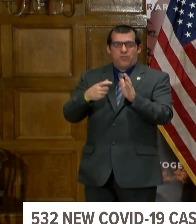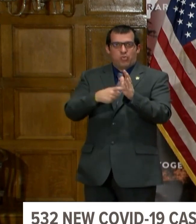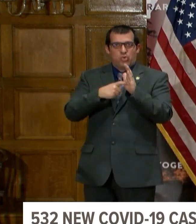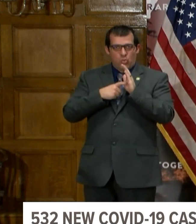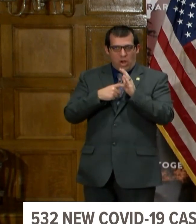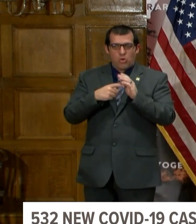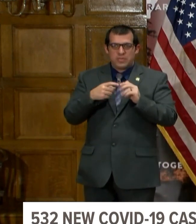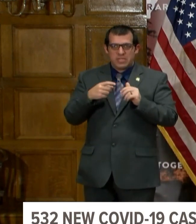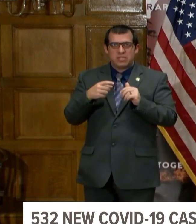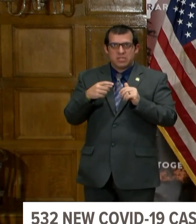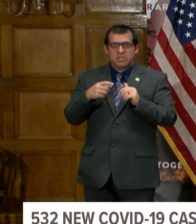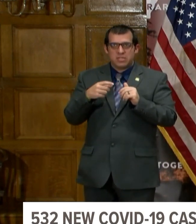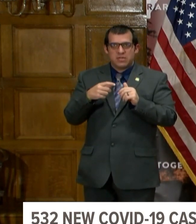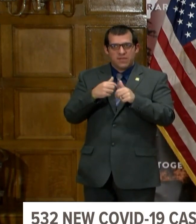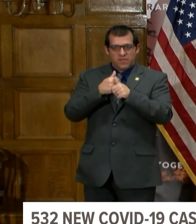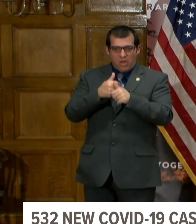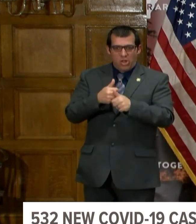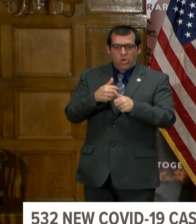in for